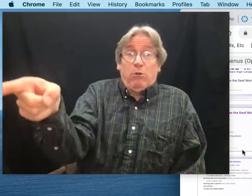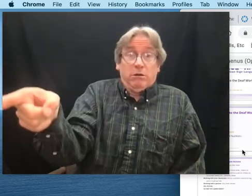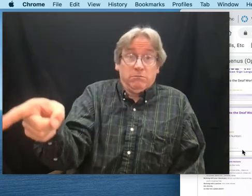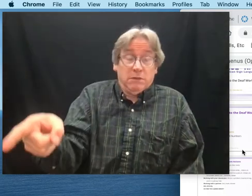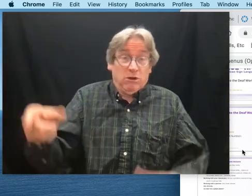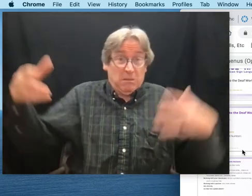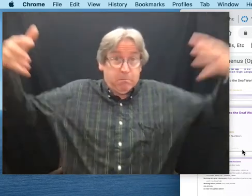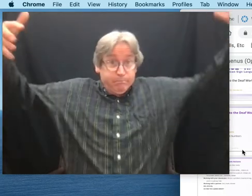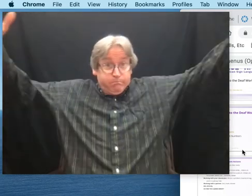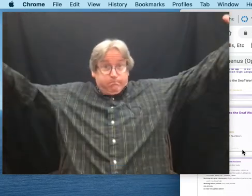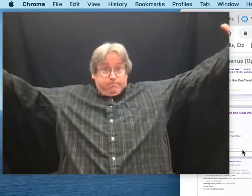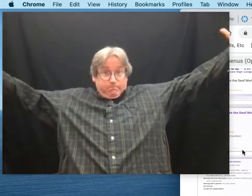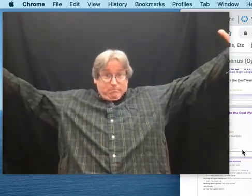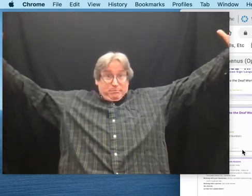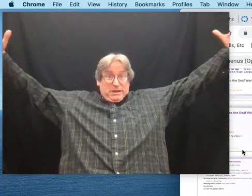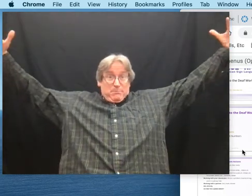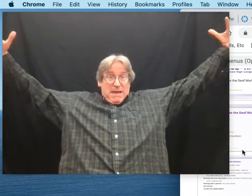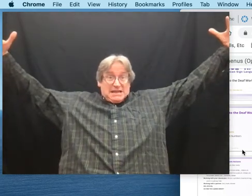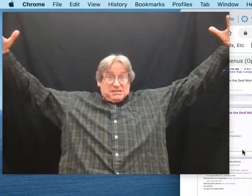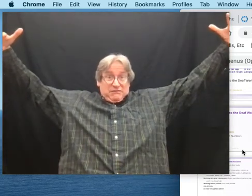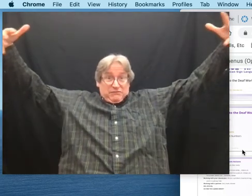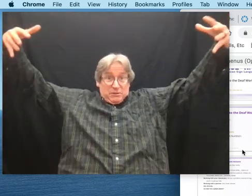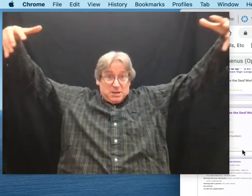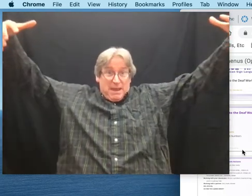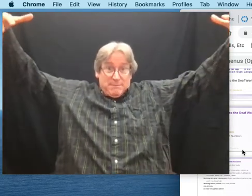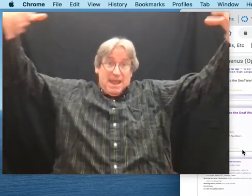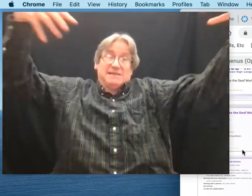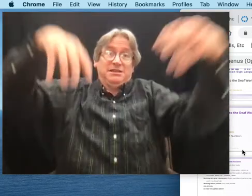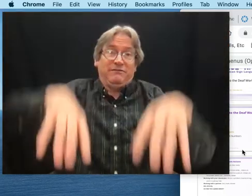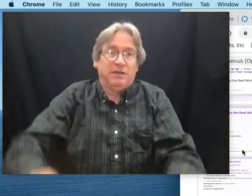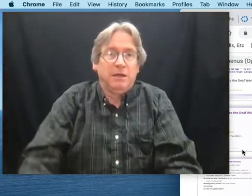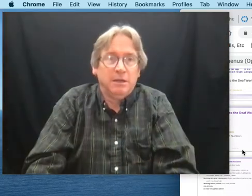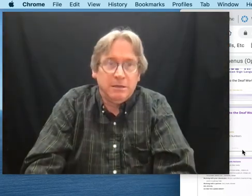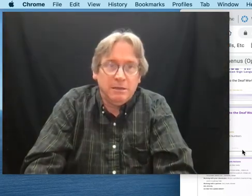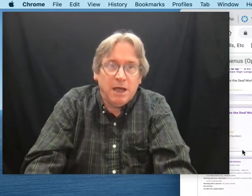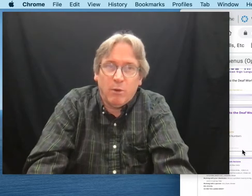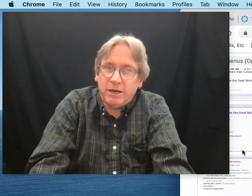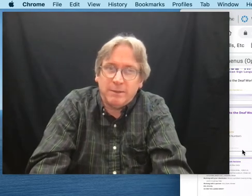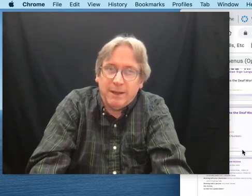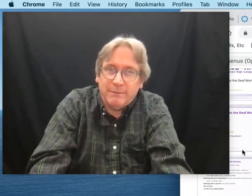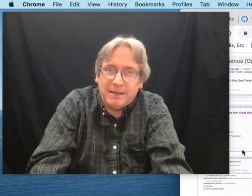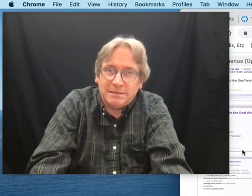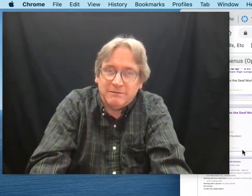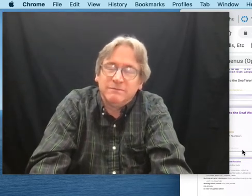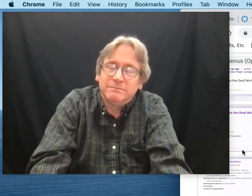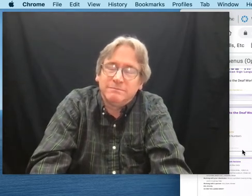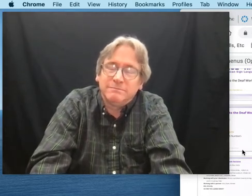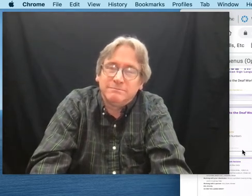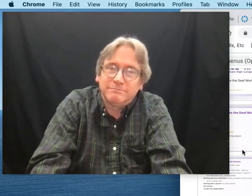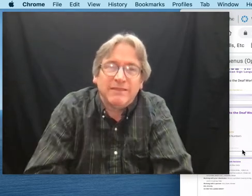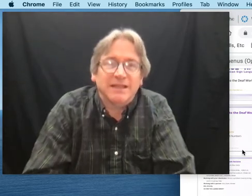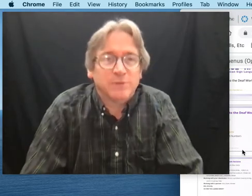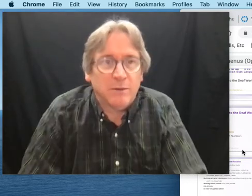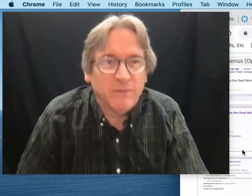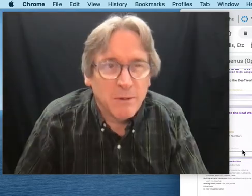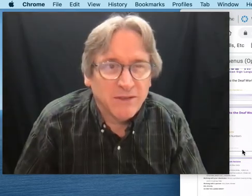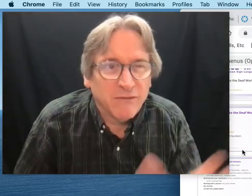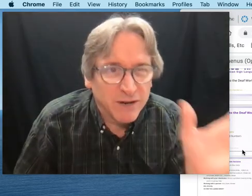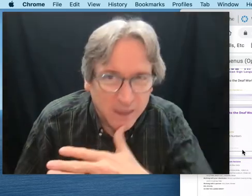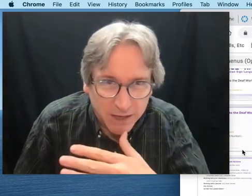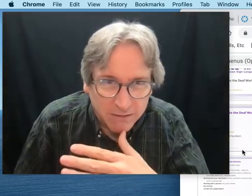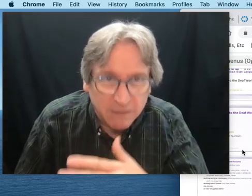that one. I want the big mastiff, the Tibetan mastiff. I want a Tibetan mastiff. That's what I want for